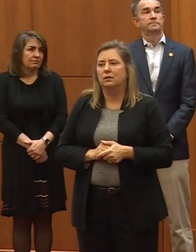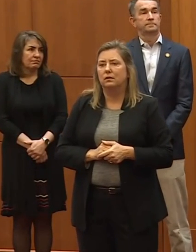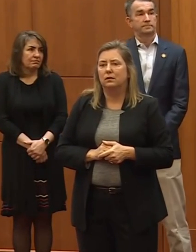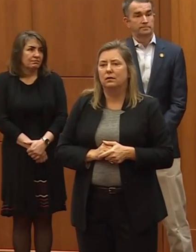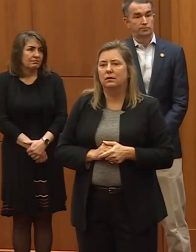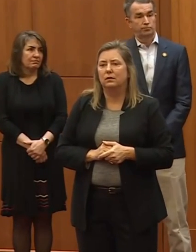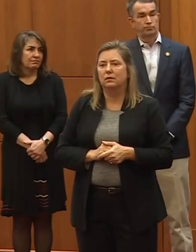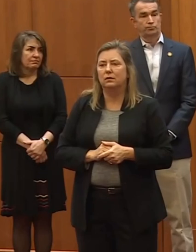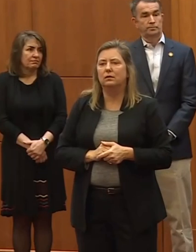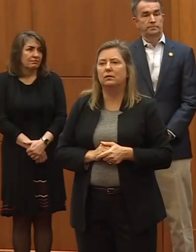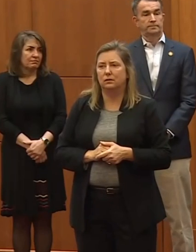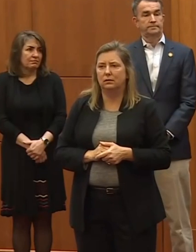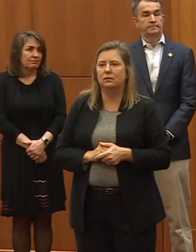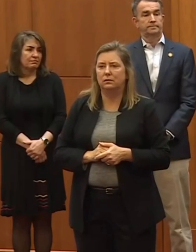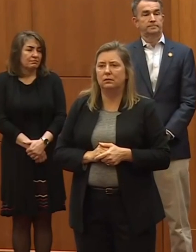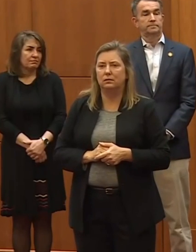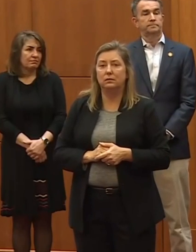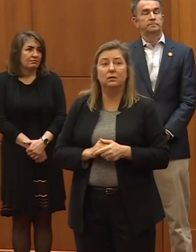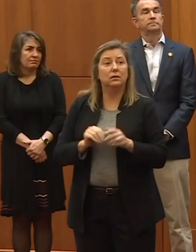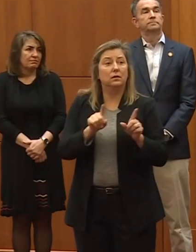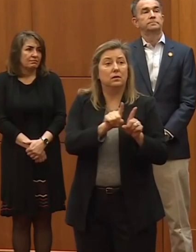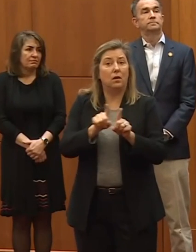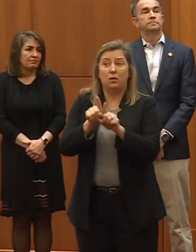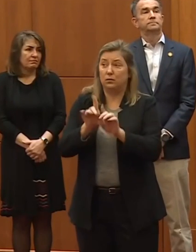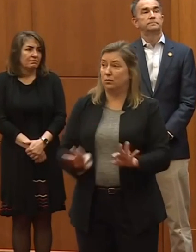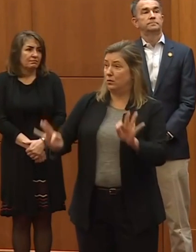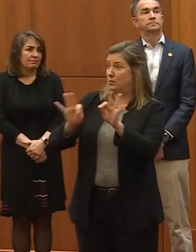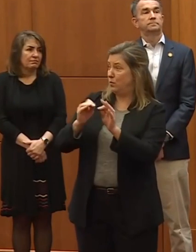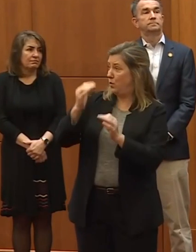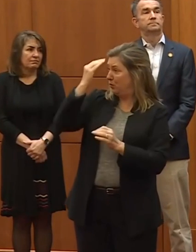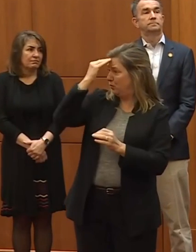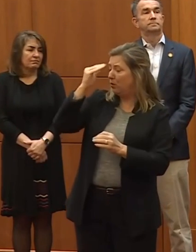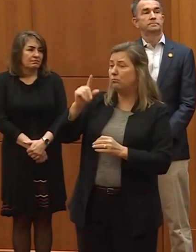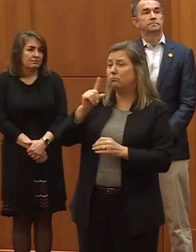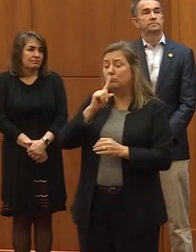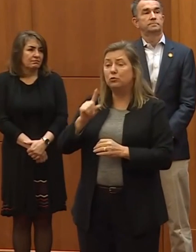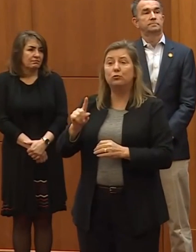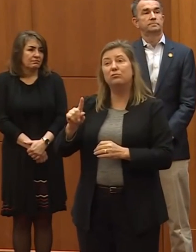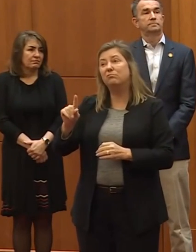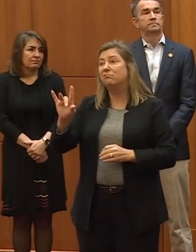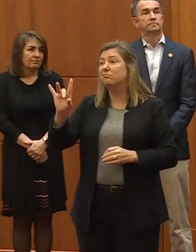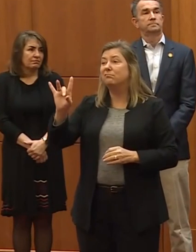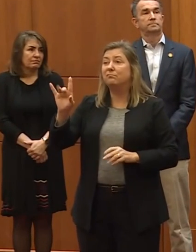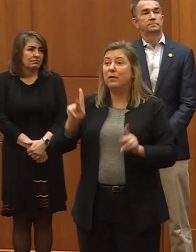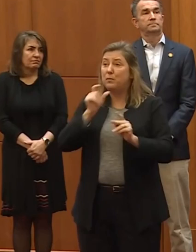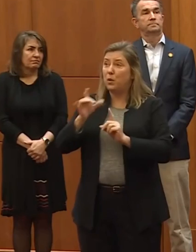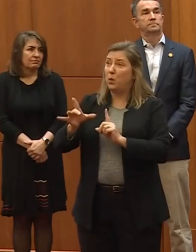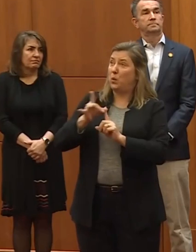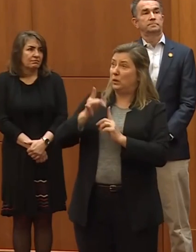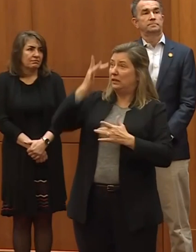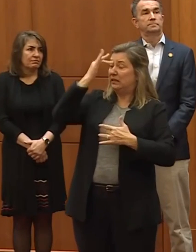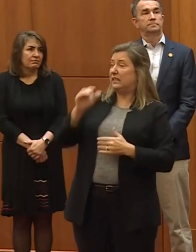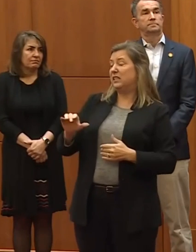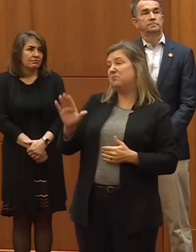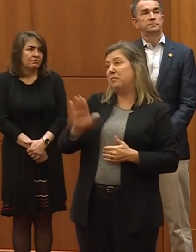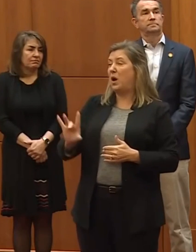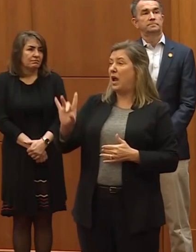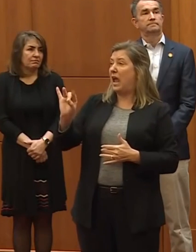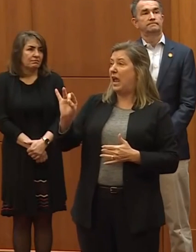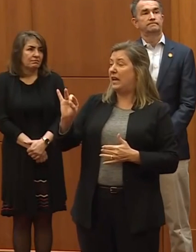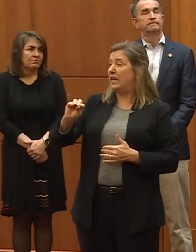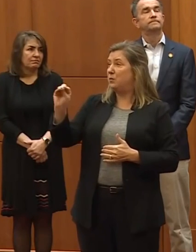that although 80% of those who get COVID-19 have mild disease,